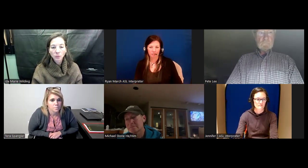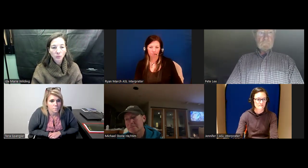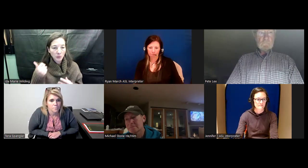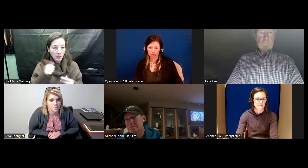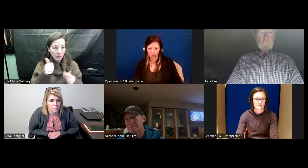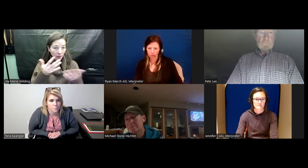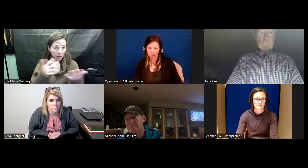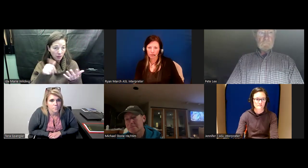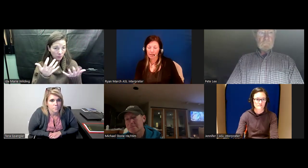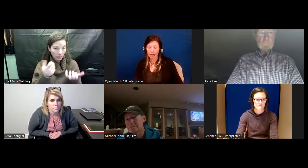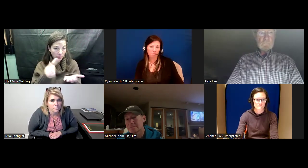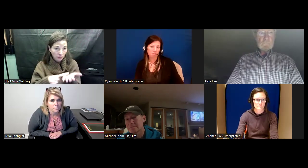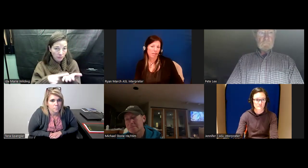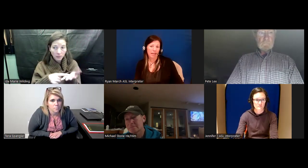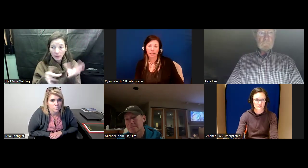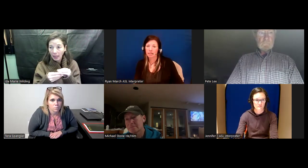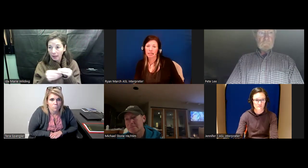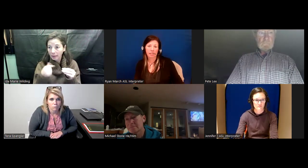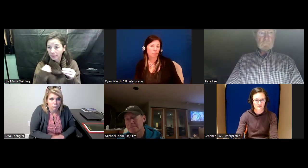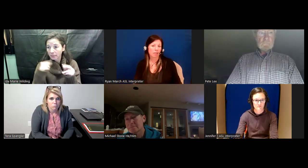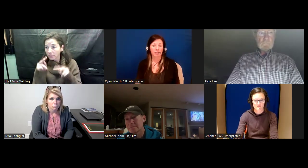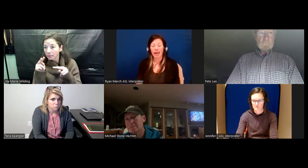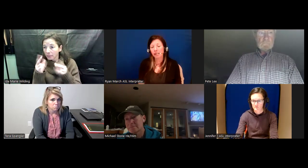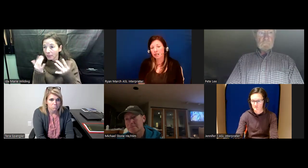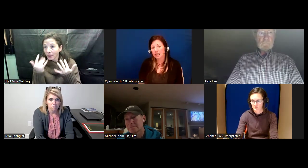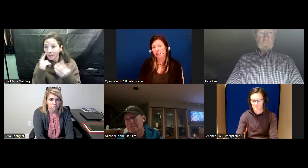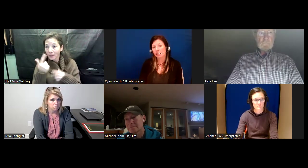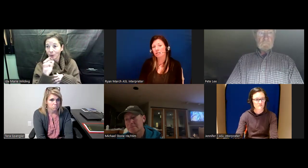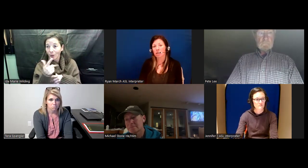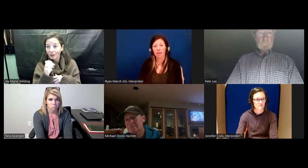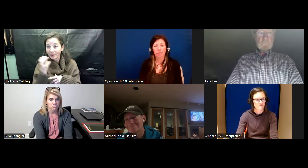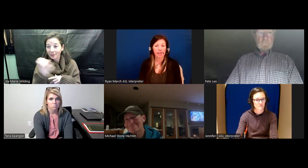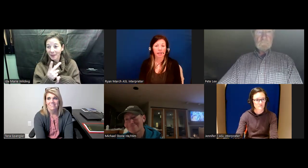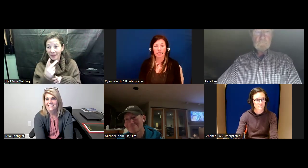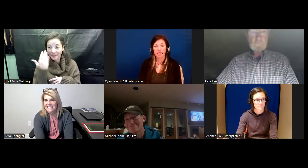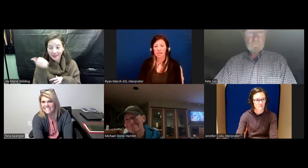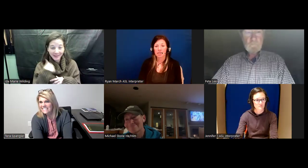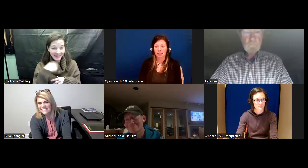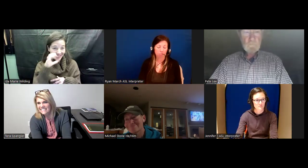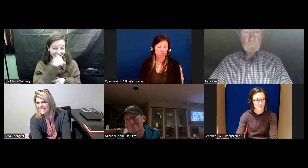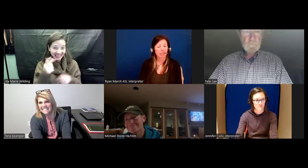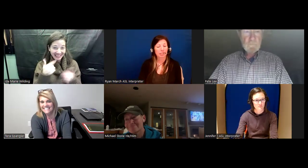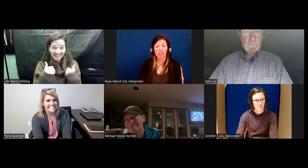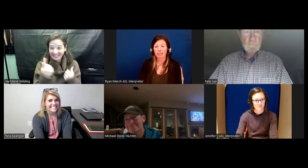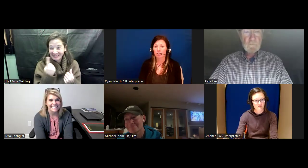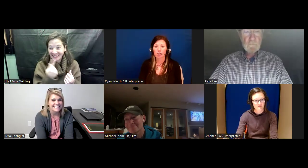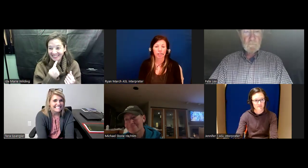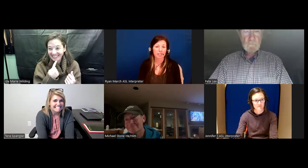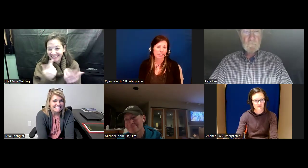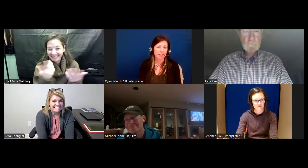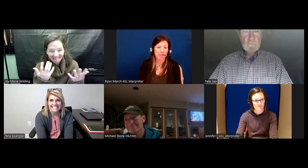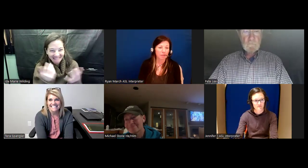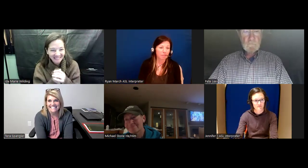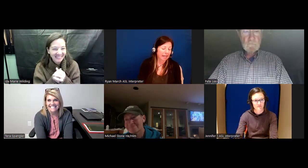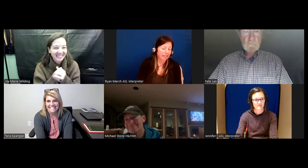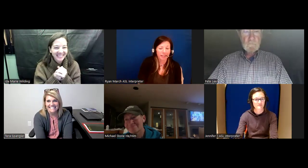teams. I mean, anybody want to add anything? Talk about that? We're just still looking for George to see